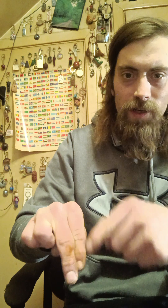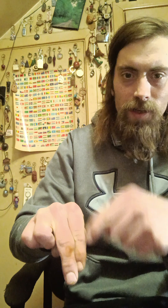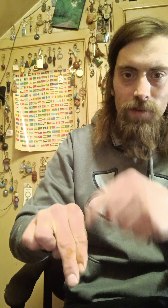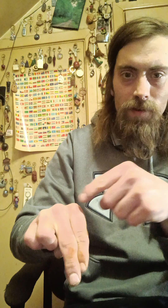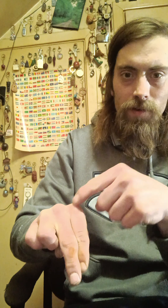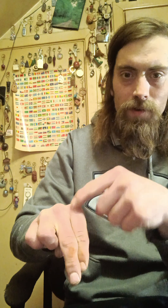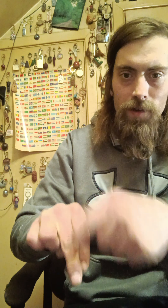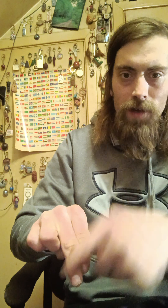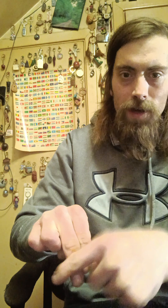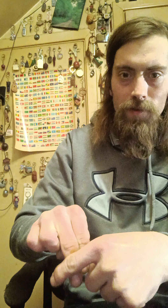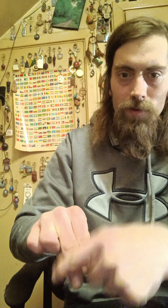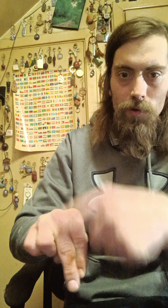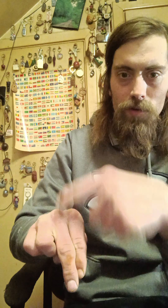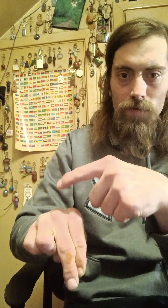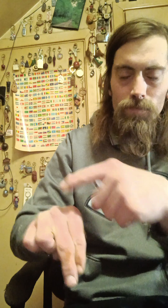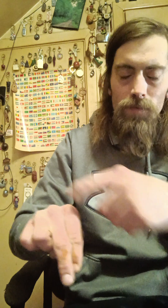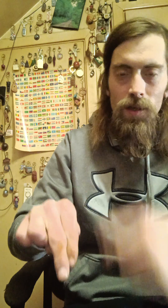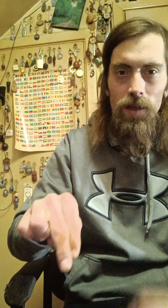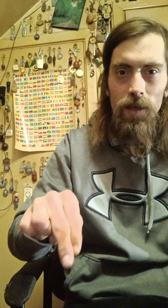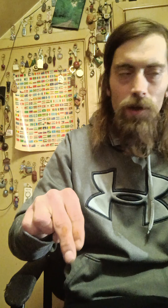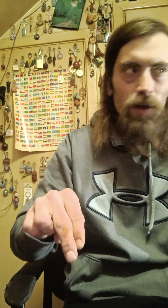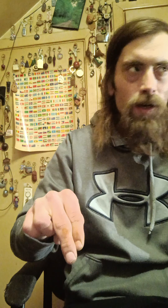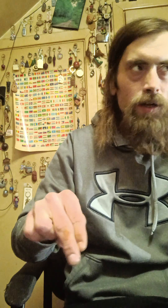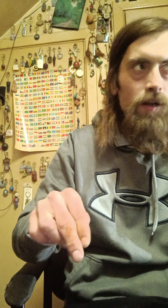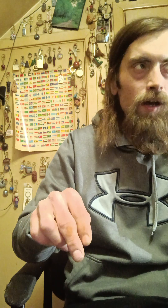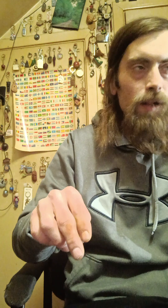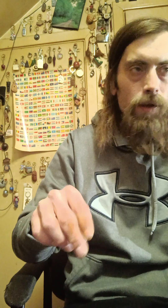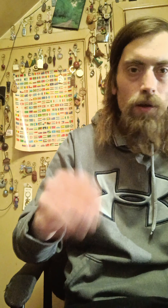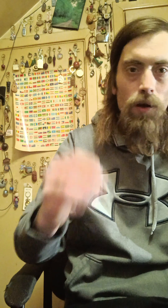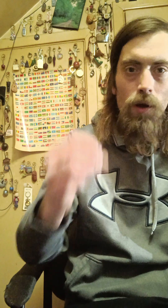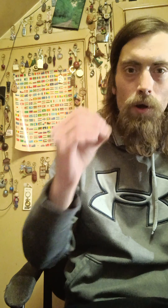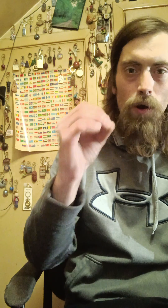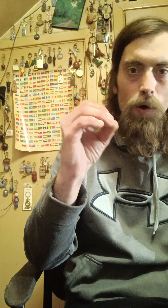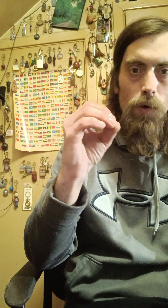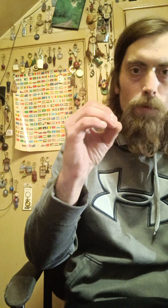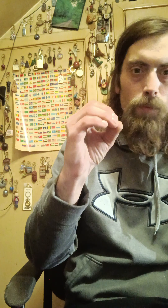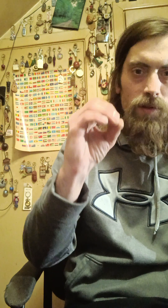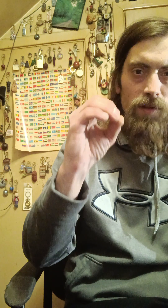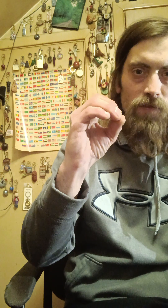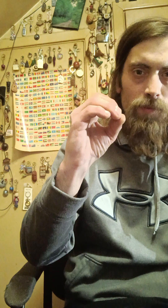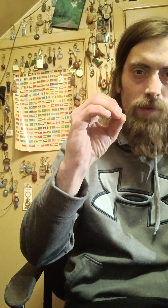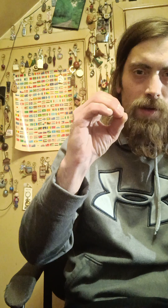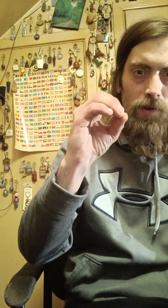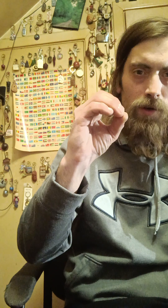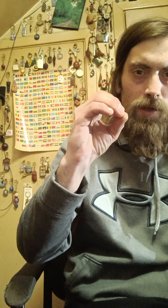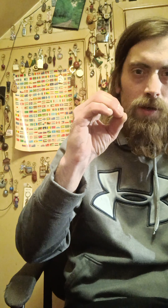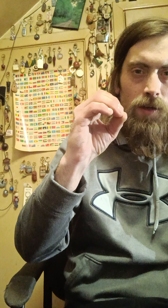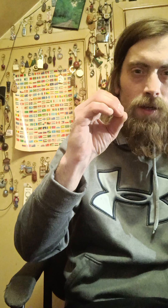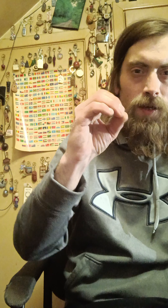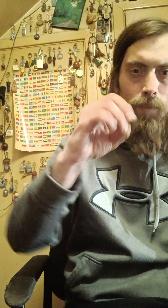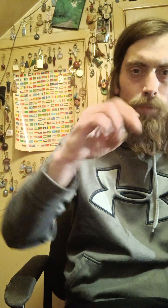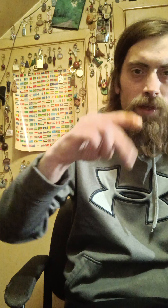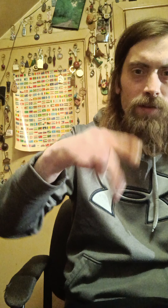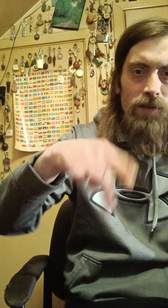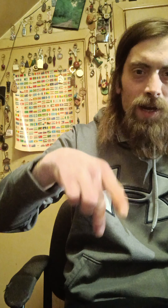of consider it an N, sort of, you know, and O, pretty self-explanatory. P is kind of